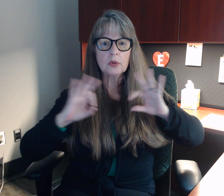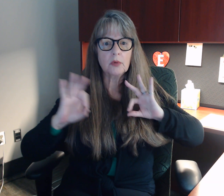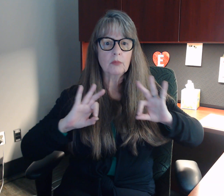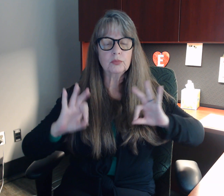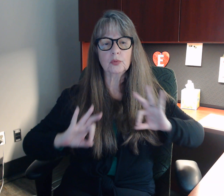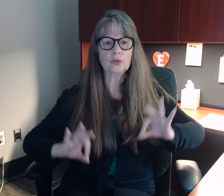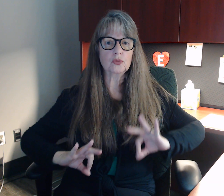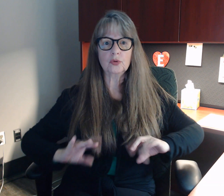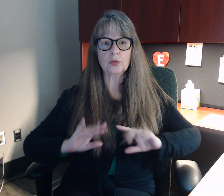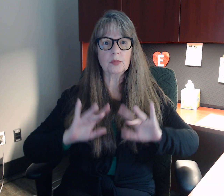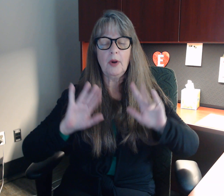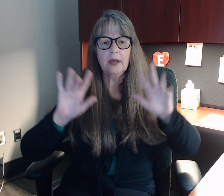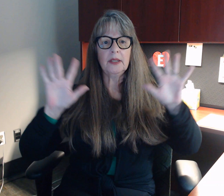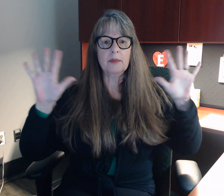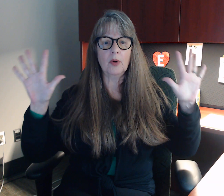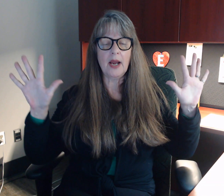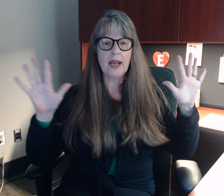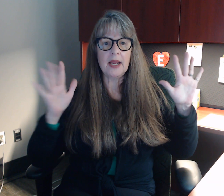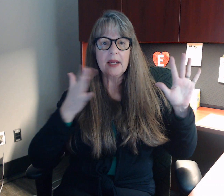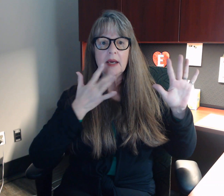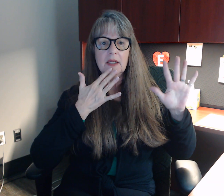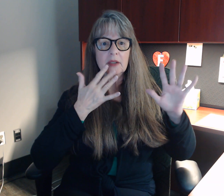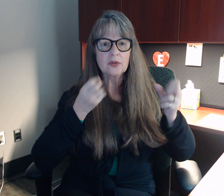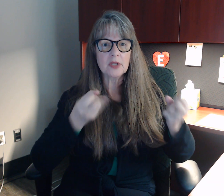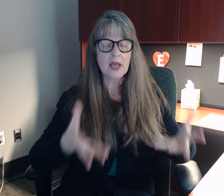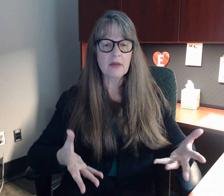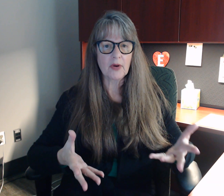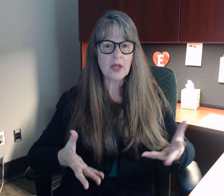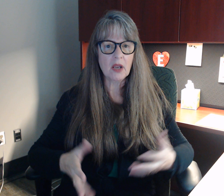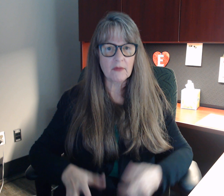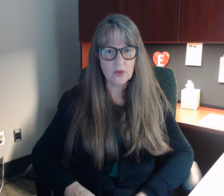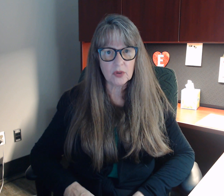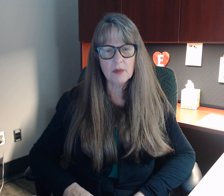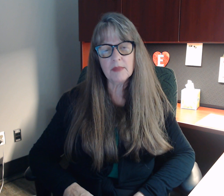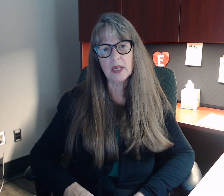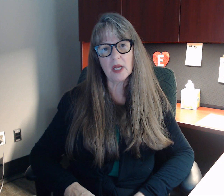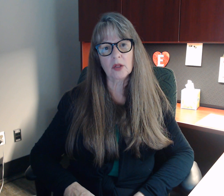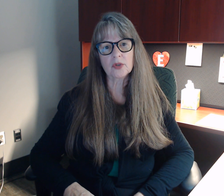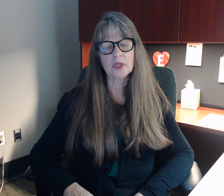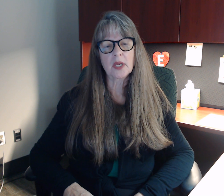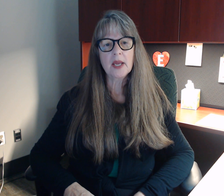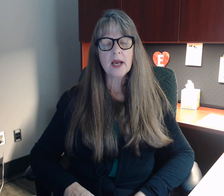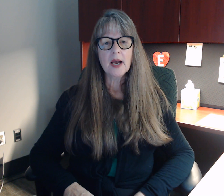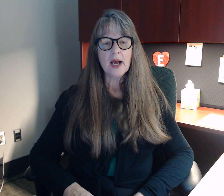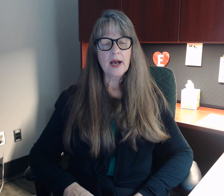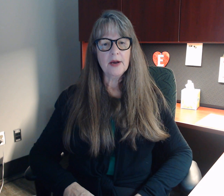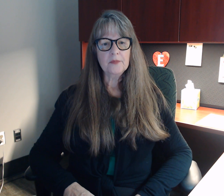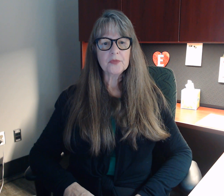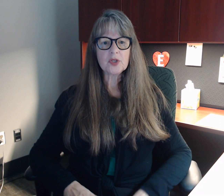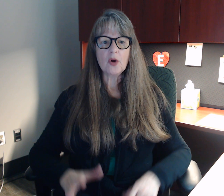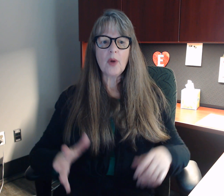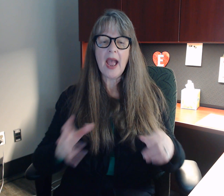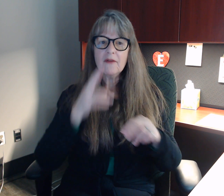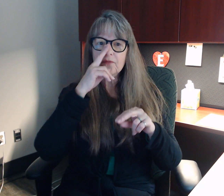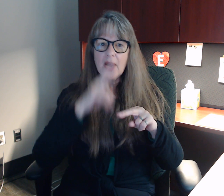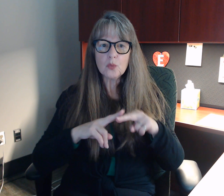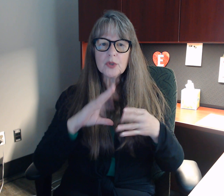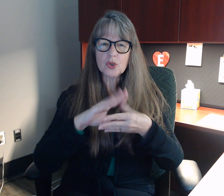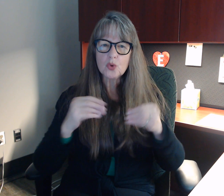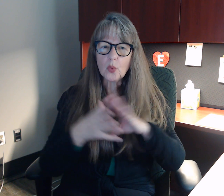all sparkly, bright colors, very colorful, many colors. So have fun with stories,